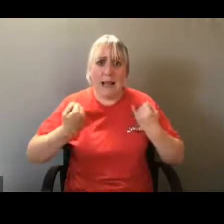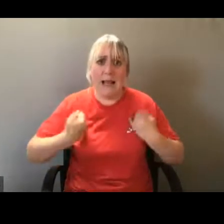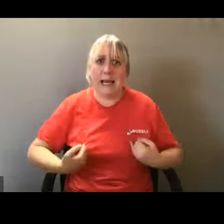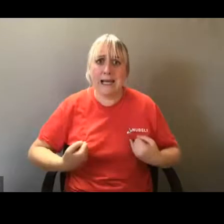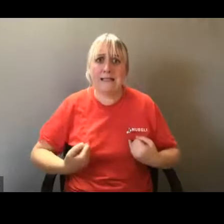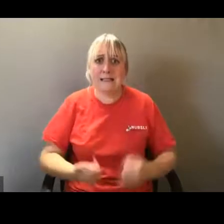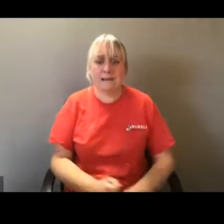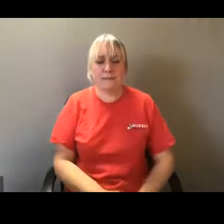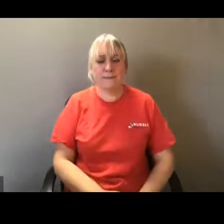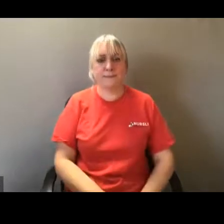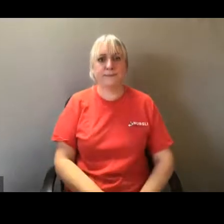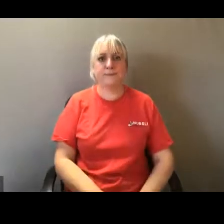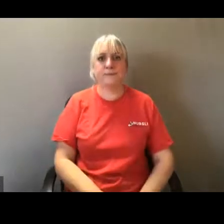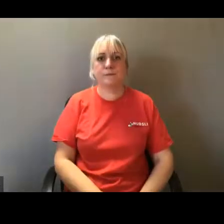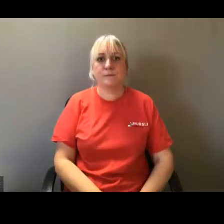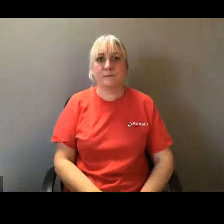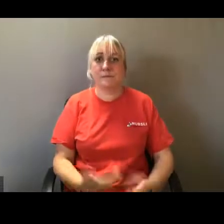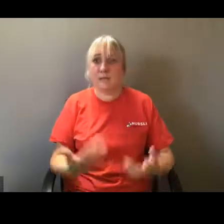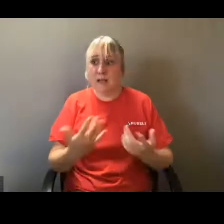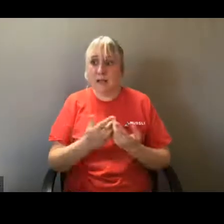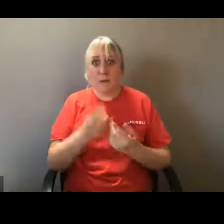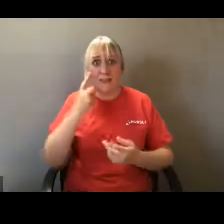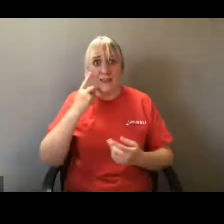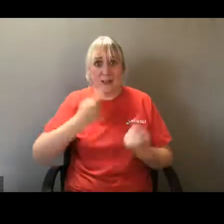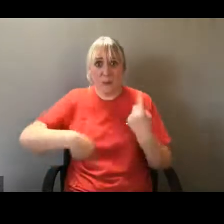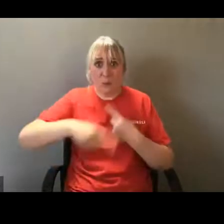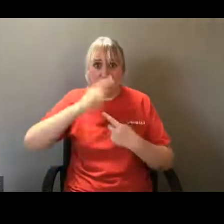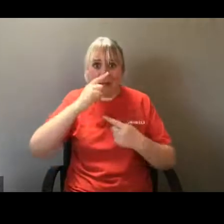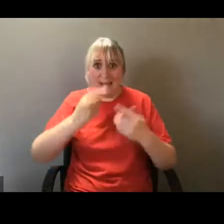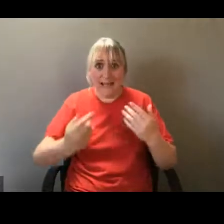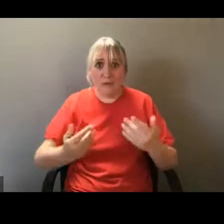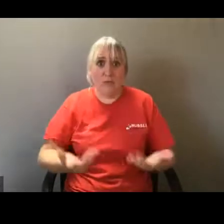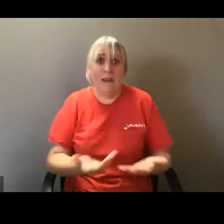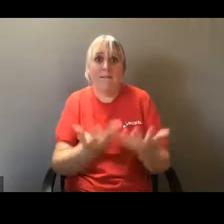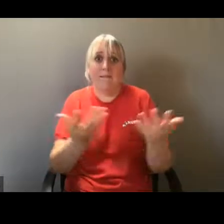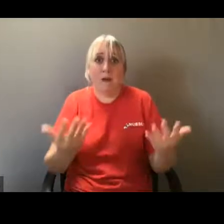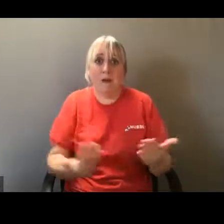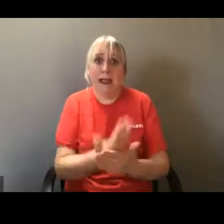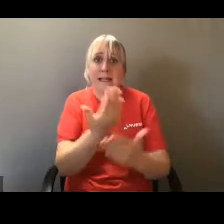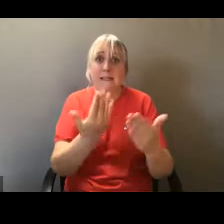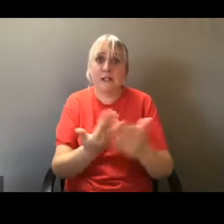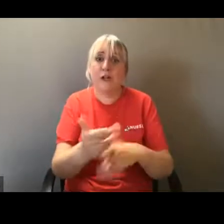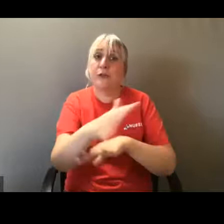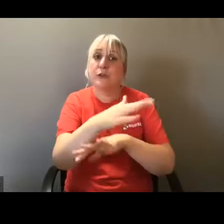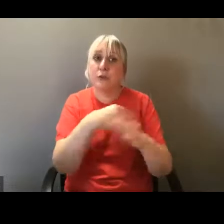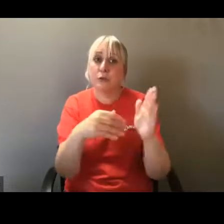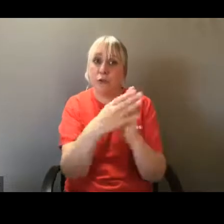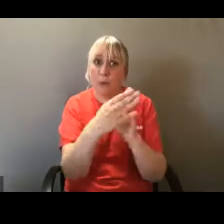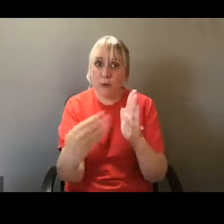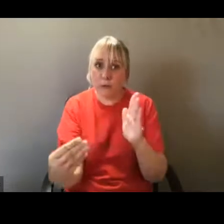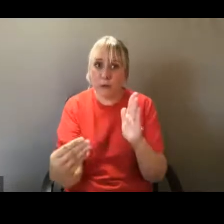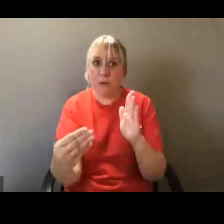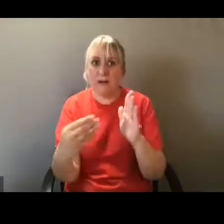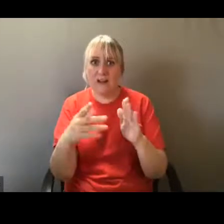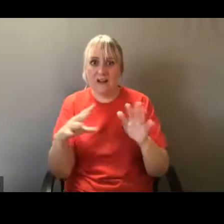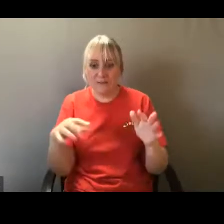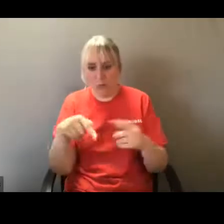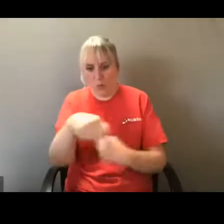So I'll finish with how do I think we can reinvigorate the social model to overcome that disconnect with the chronic illness community?